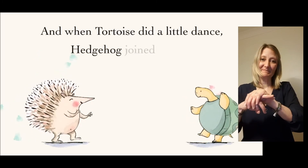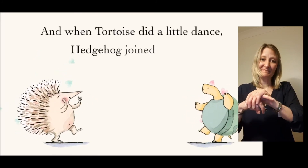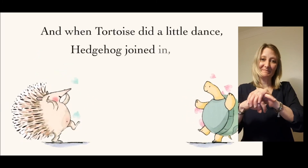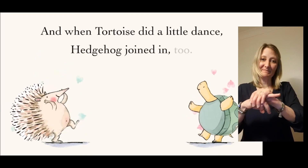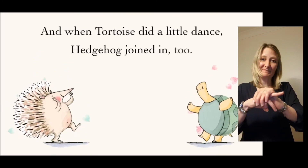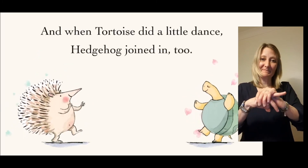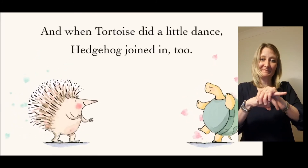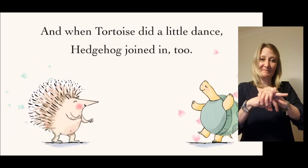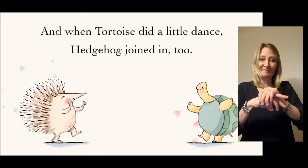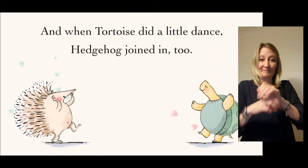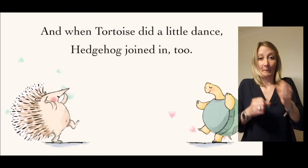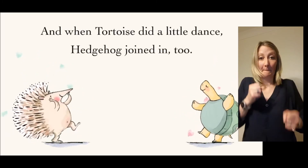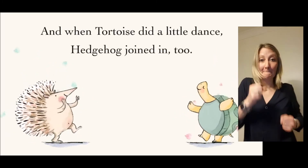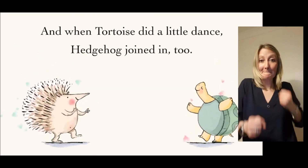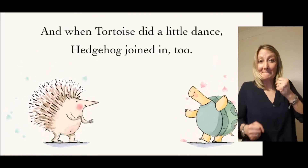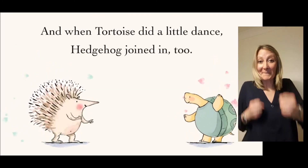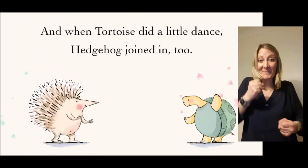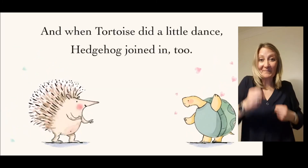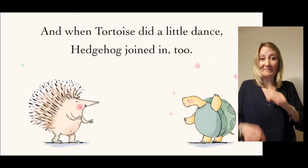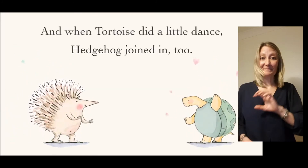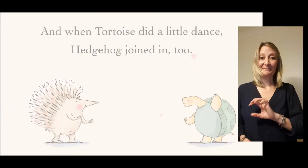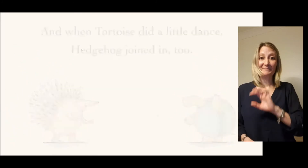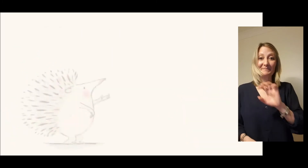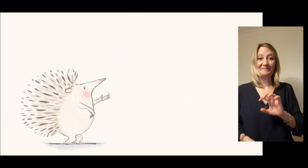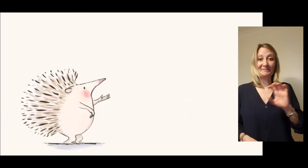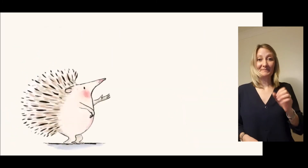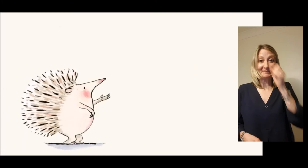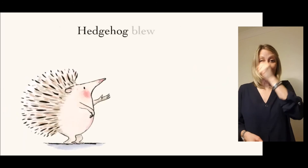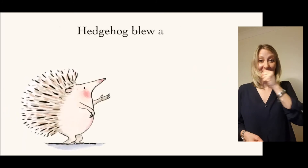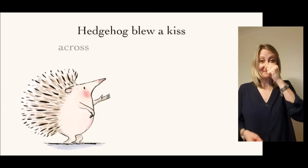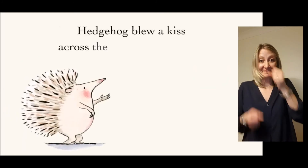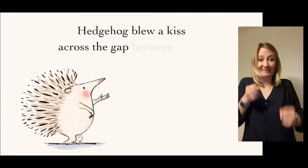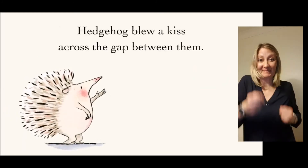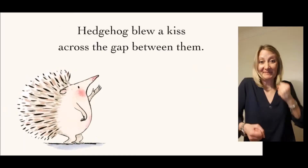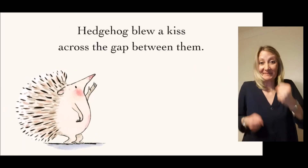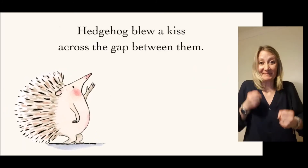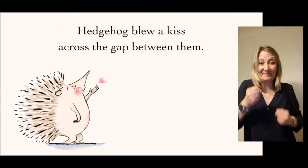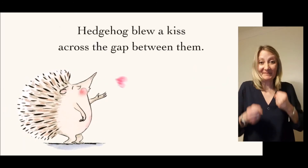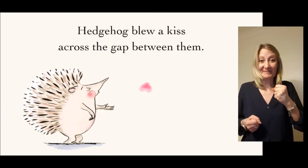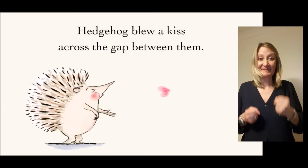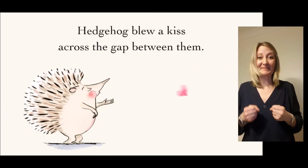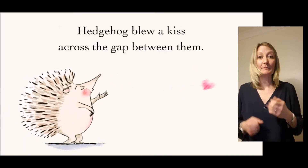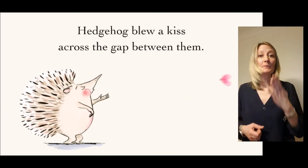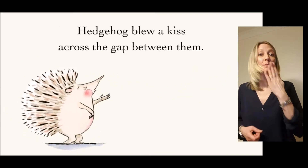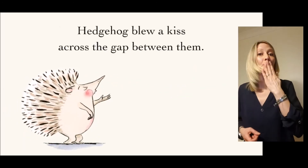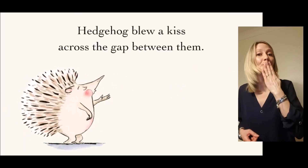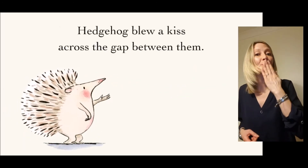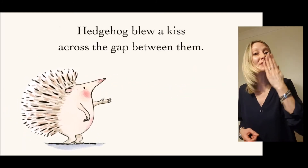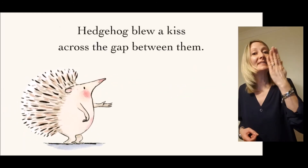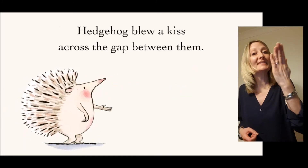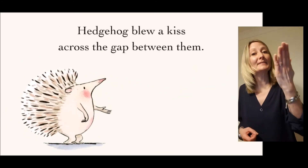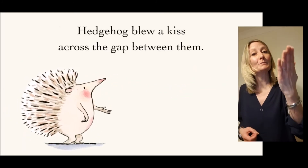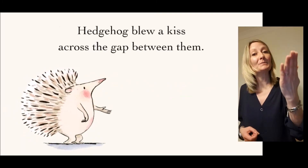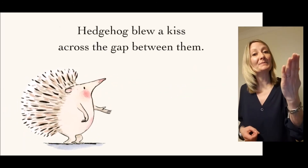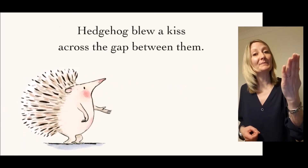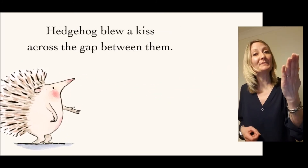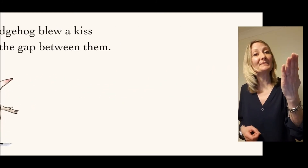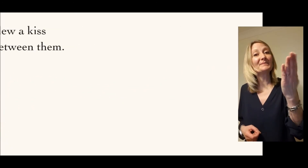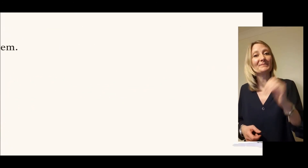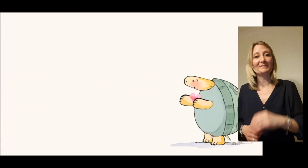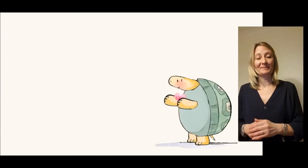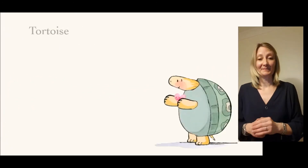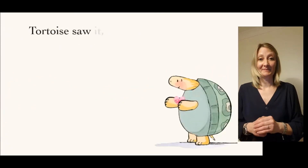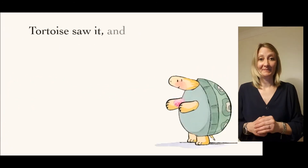back. And when Tortoise did a little dance, Hedgehog joined in too. Hedgehog blew a kiss across the gap